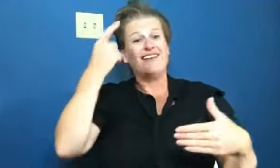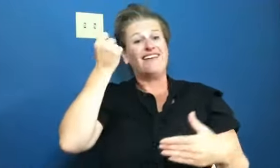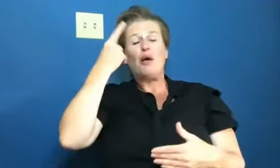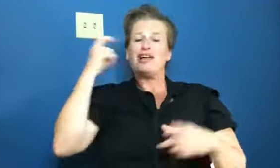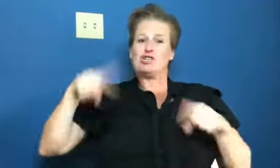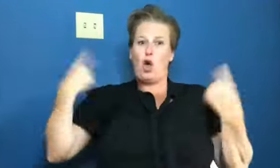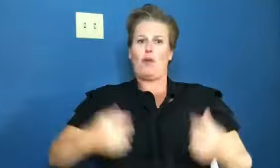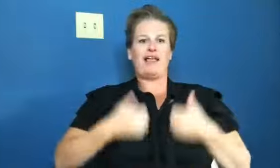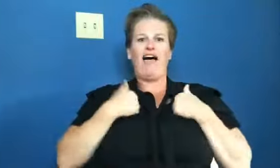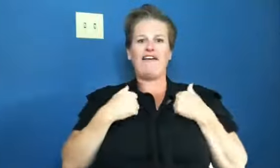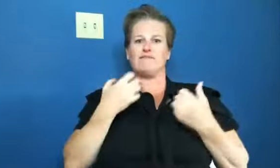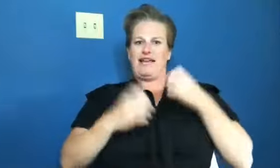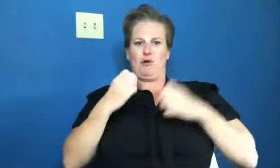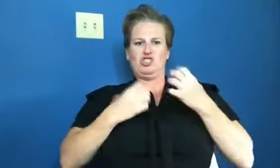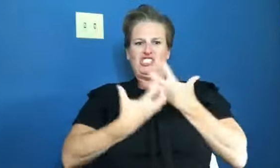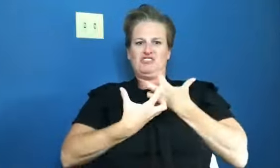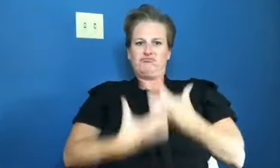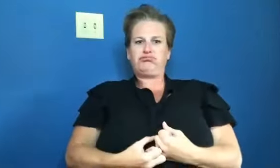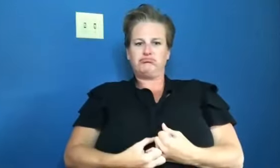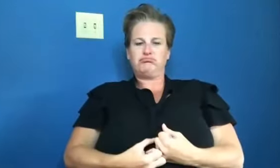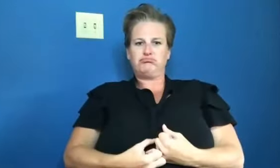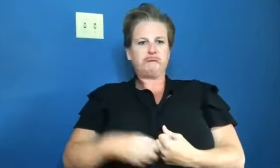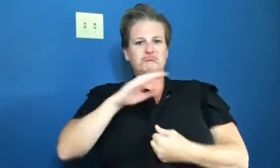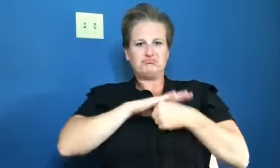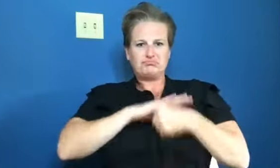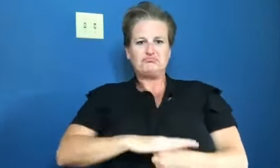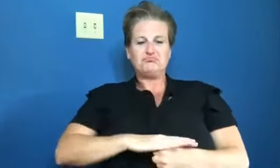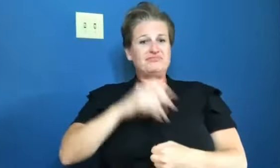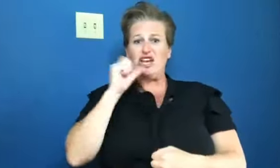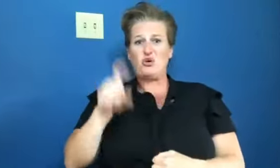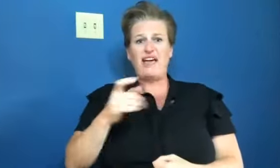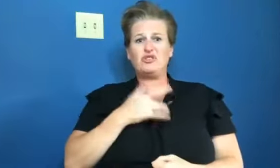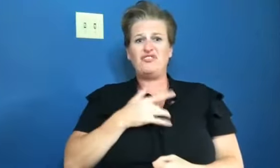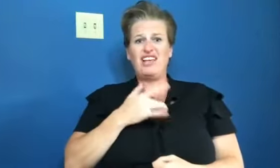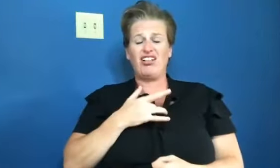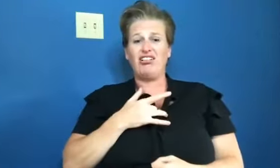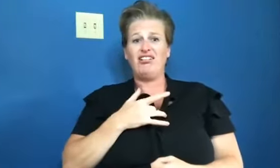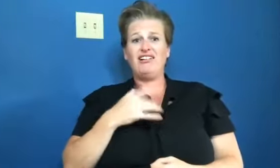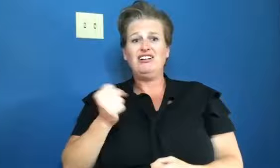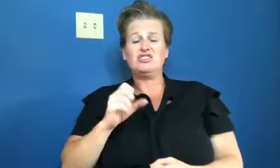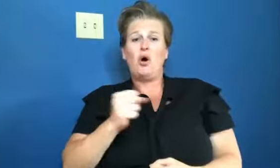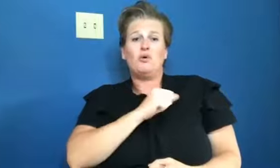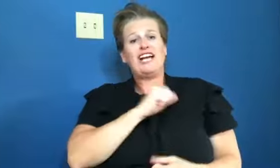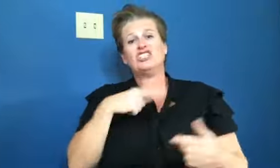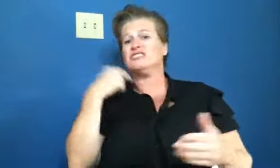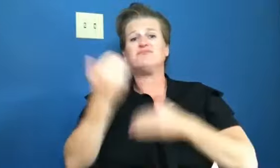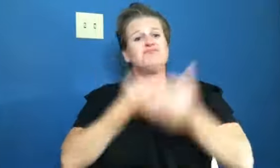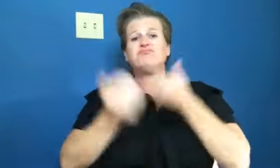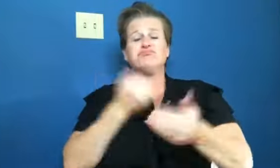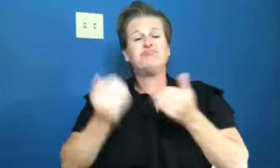frozen so I don't have to feel anymore. So I basically just have an Al-Anon brownout. I don't even remember anything. I'm not living in the present moment. I'm living in